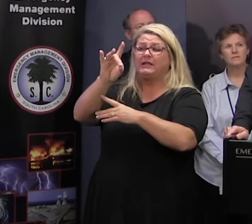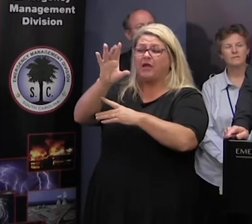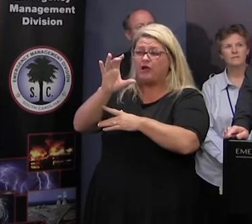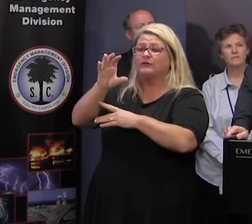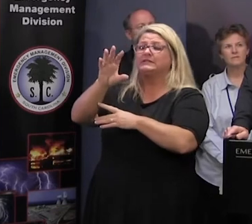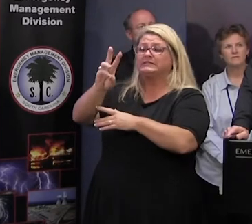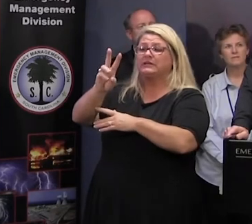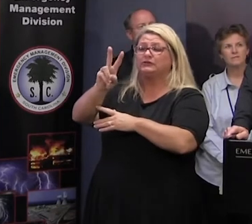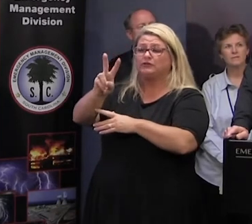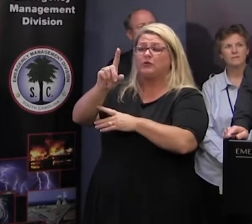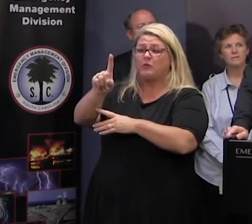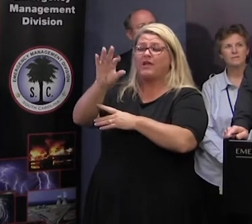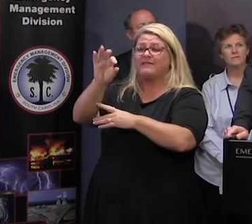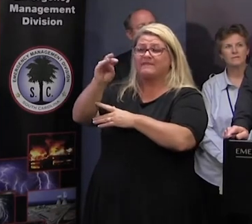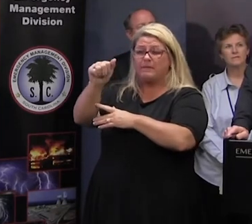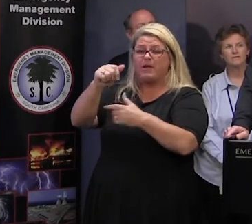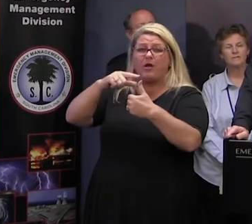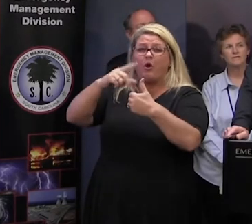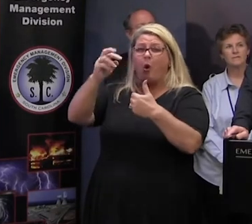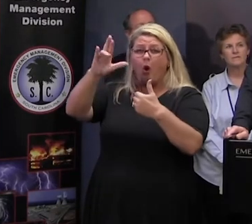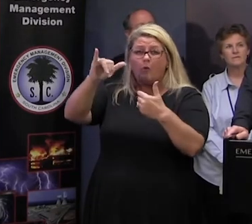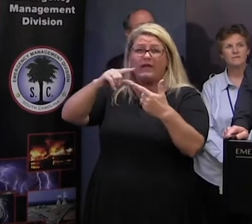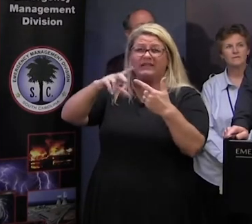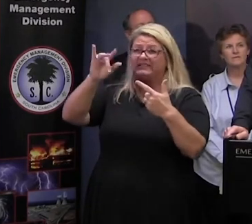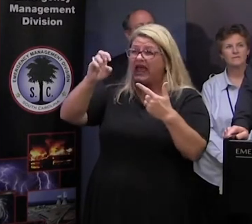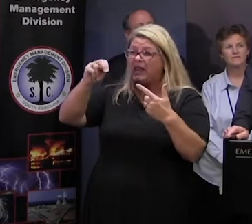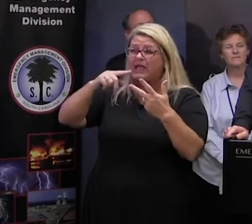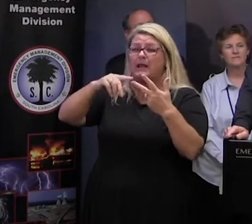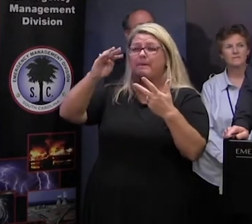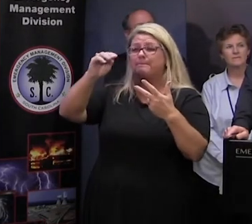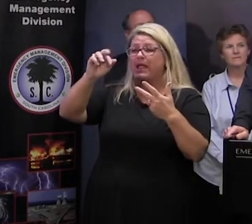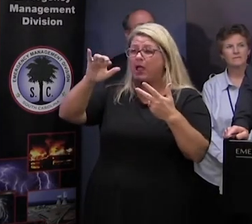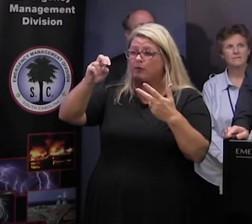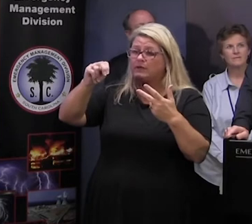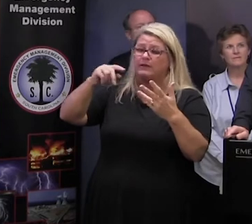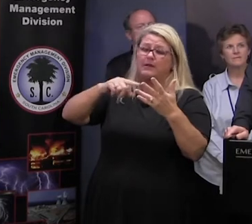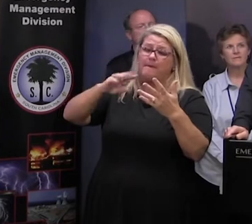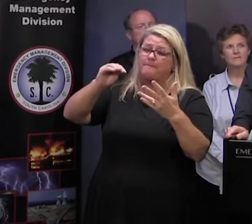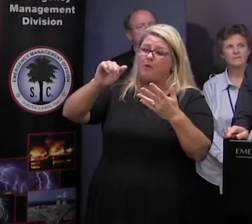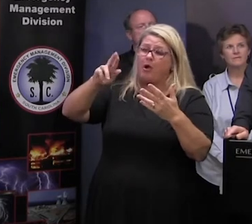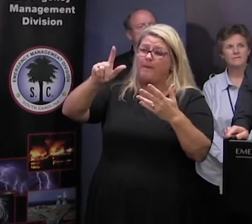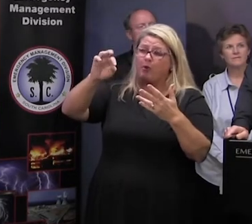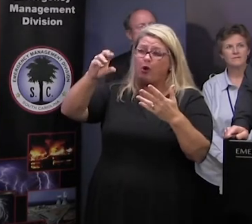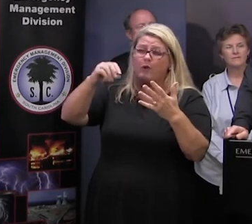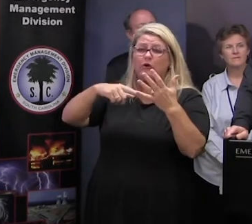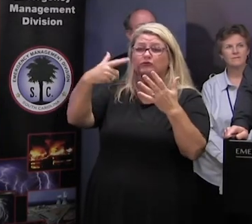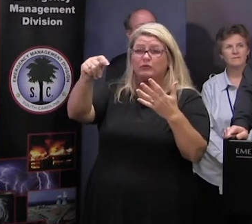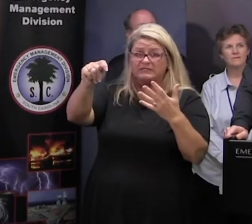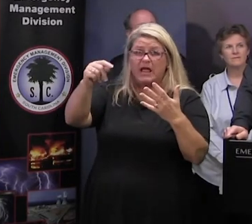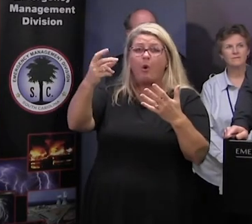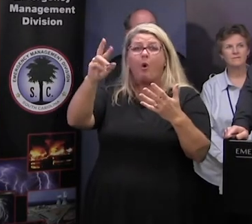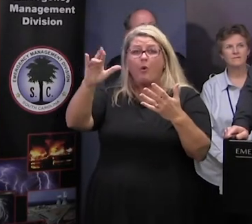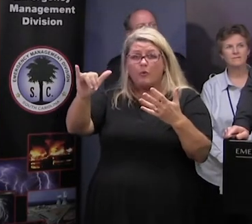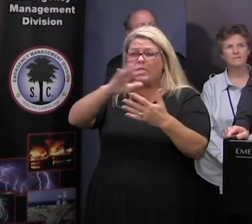if you live in Chesterfield, Horry, Dillon, Marion, Marlborough, or Georgetown County. And that will start the